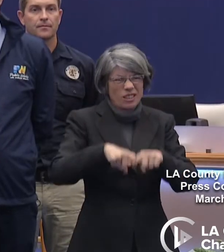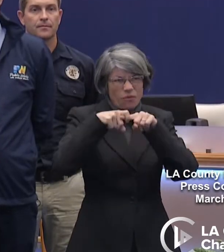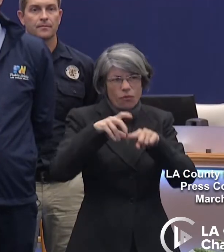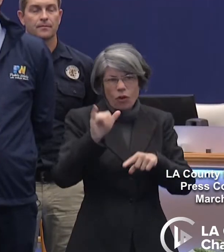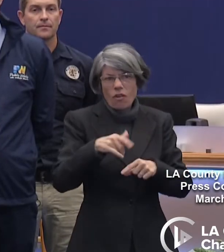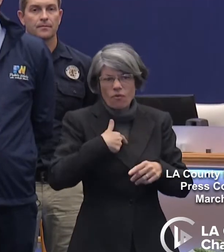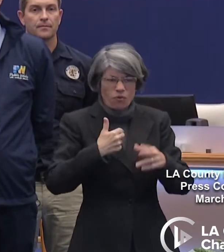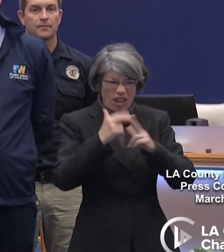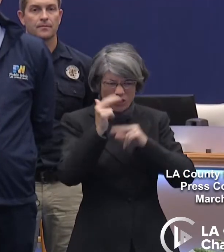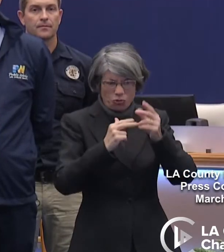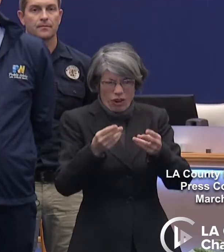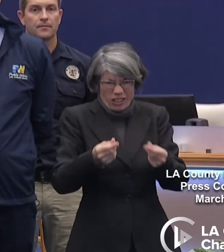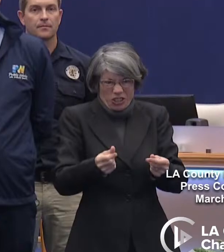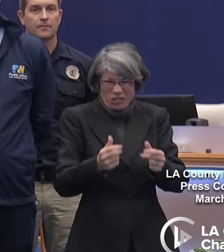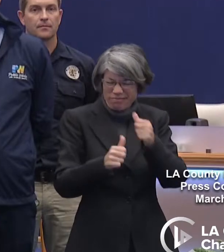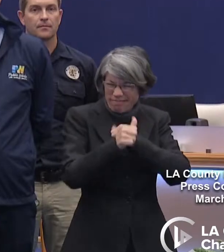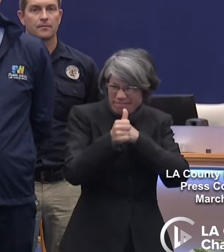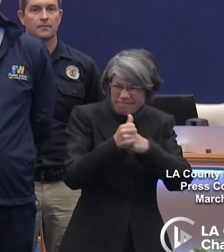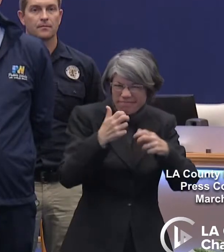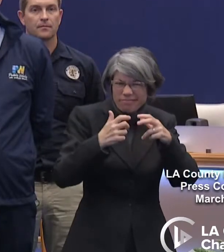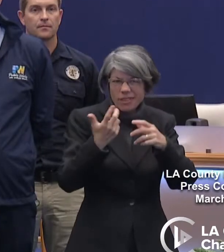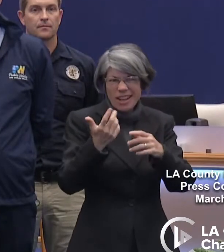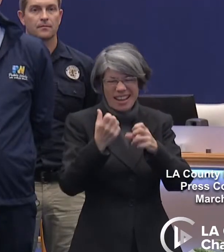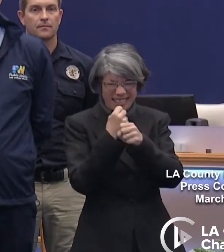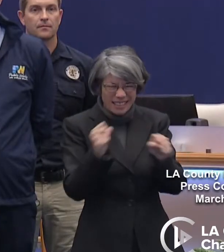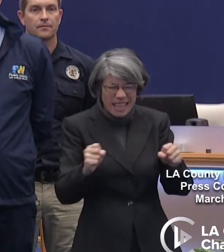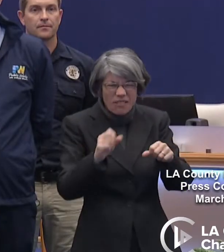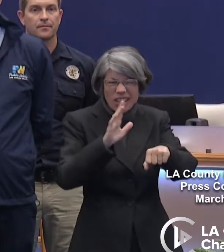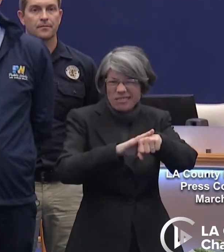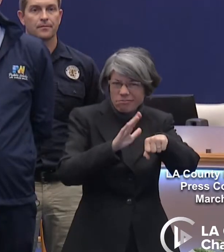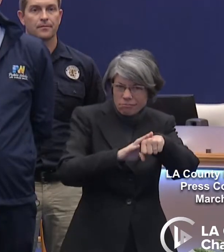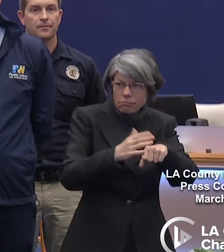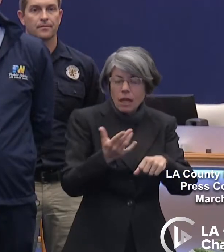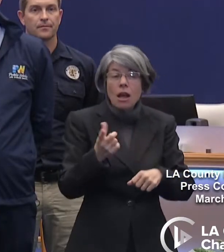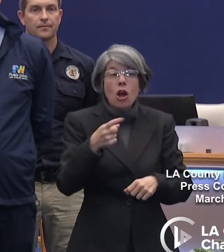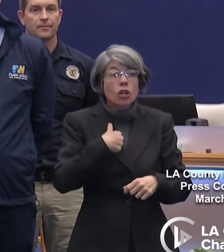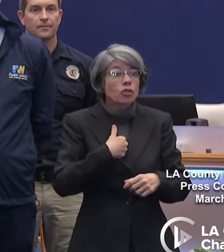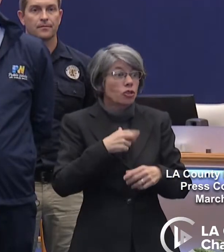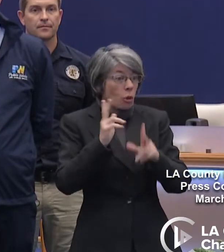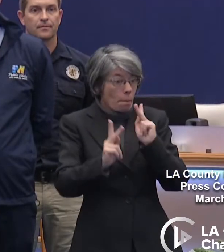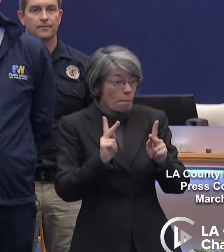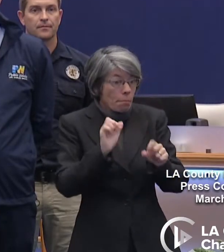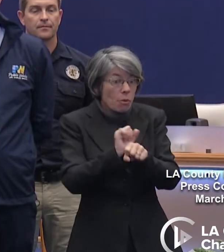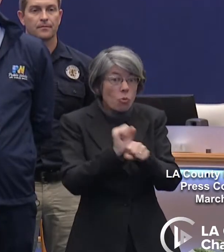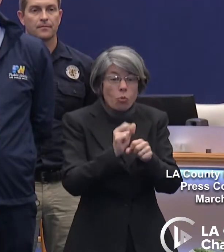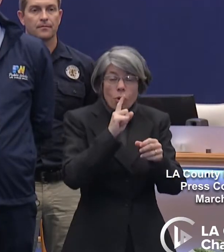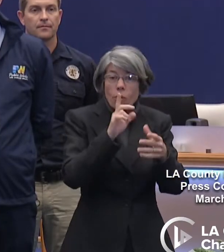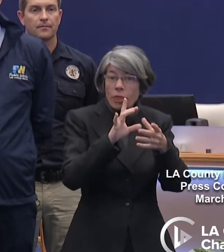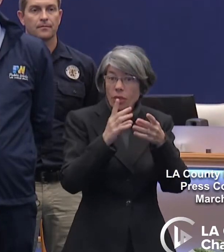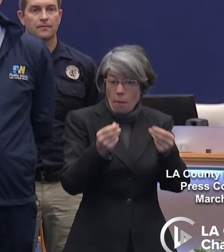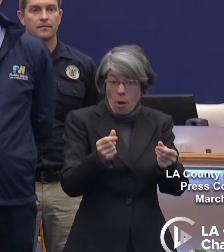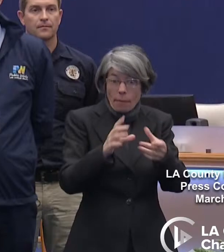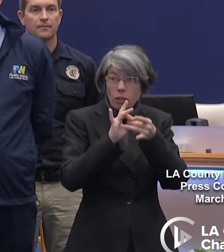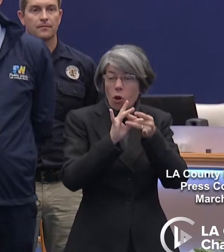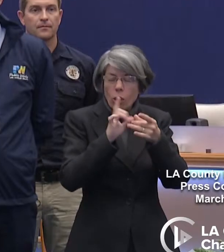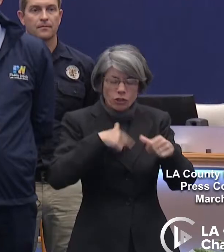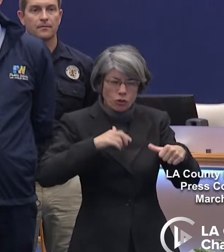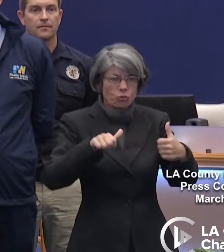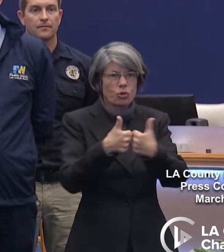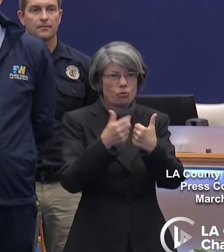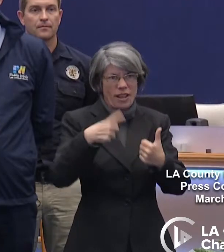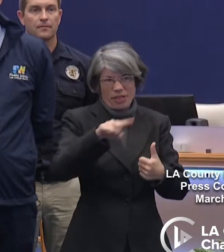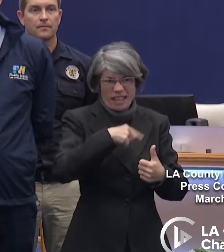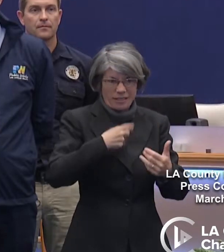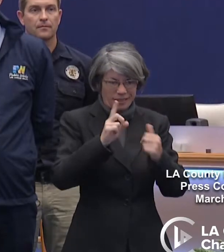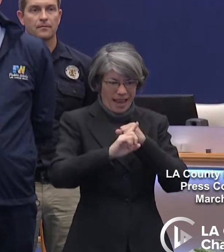structural instability, access issues, or safety hazards. Crews continue to coordinate with property owners to address these challenges and complete